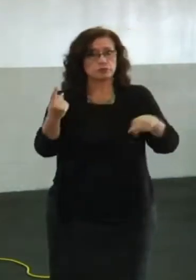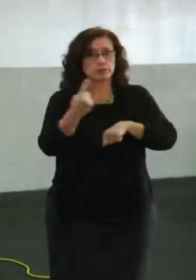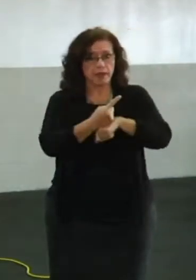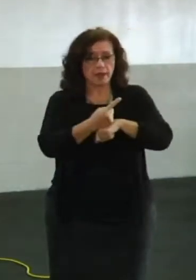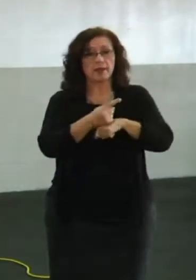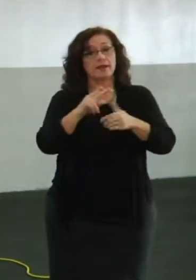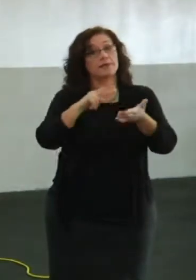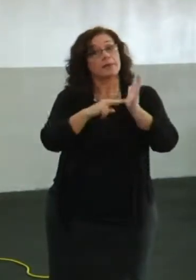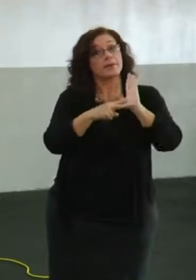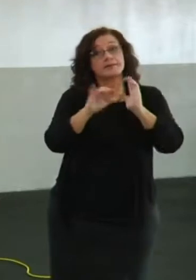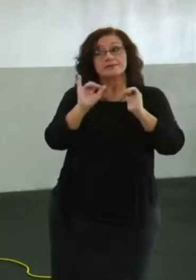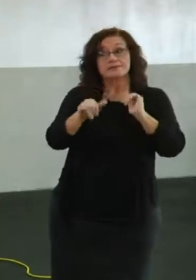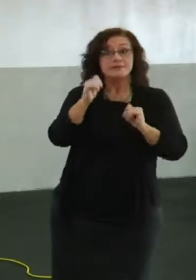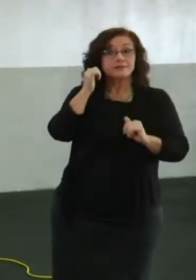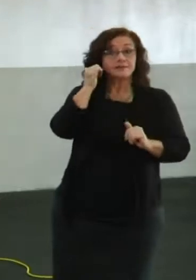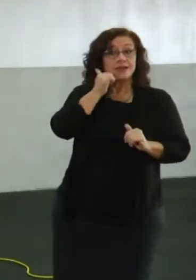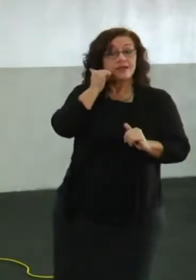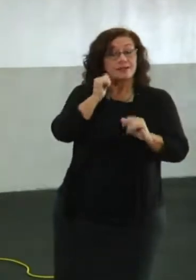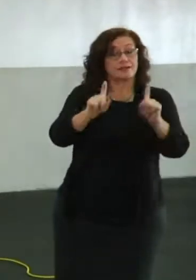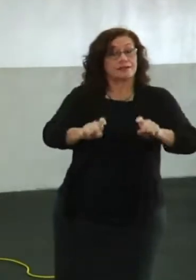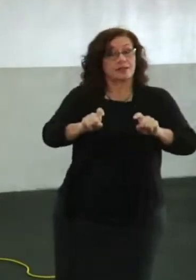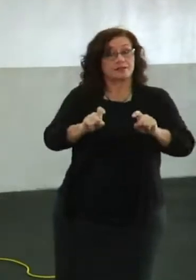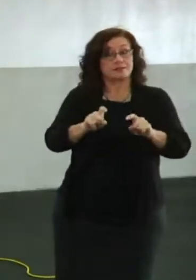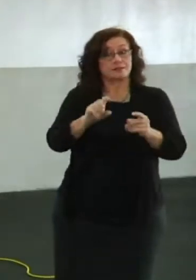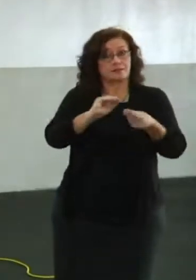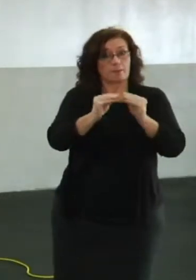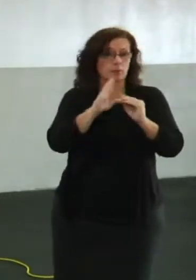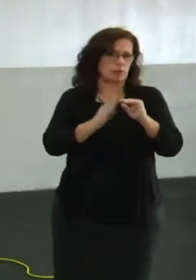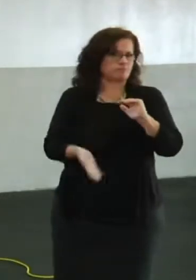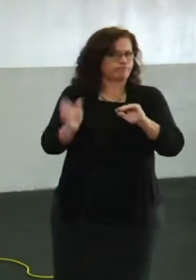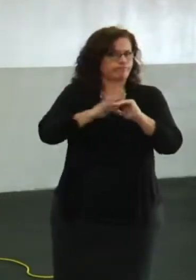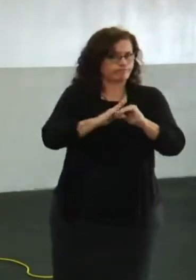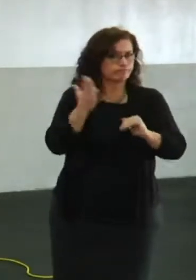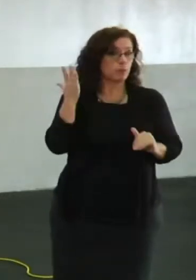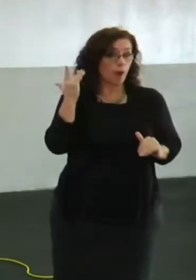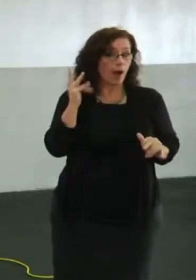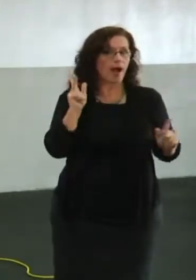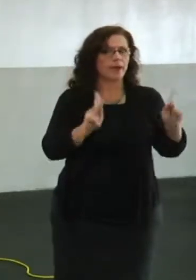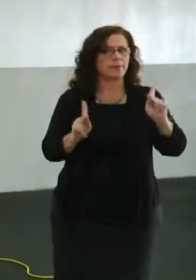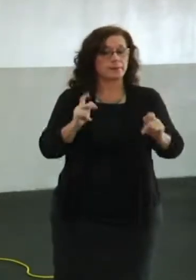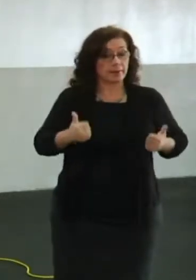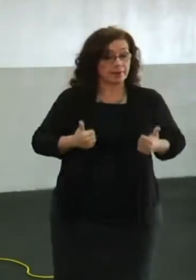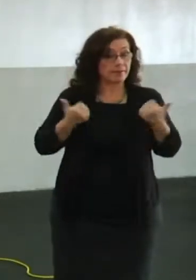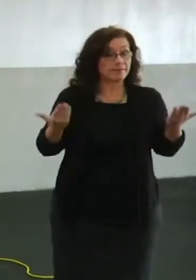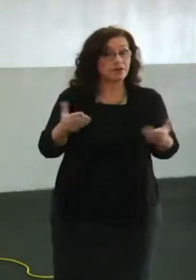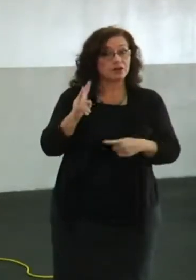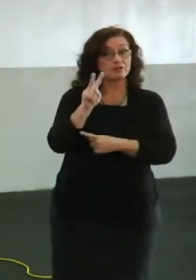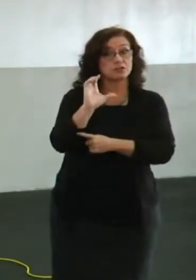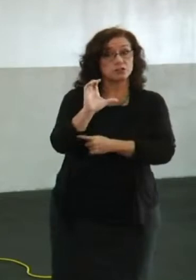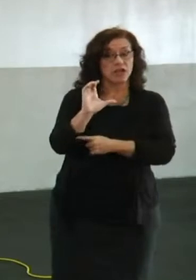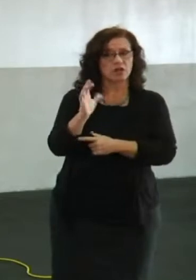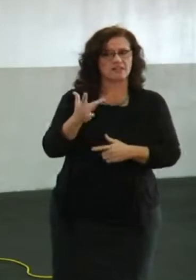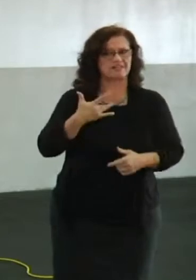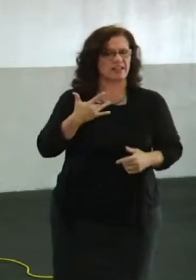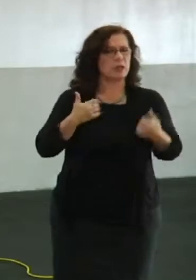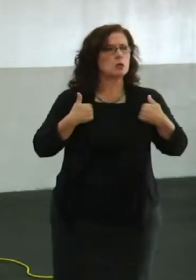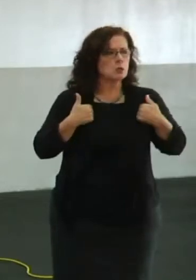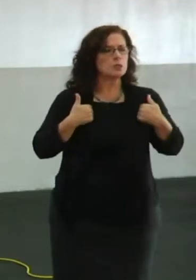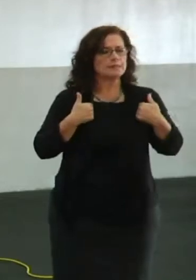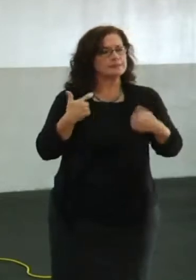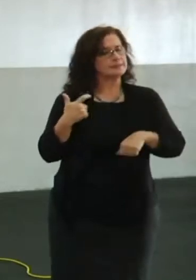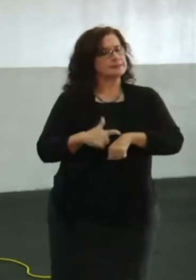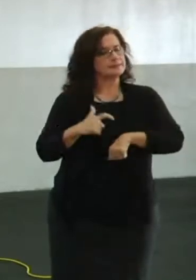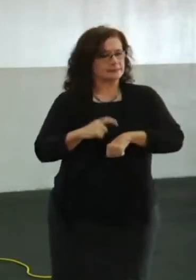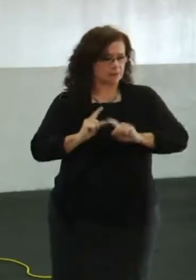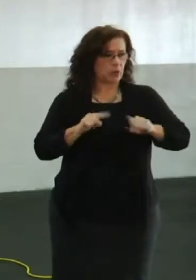test volume to go up because many Ventura County residents are heeding and abiding by our call to